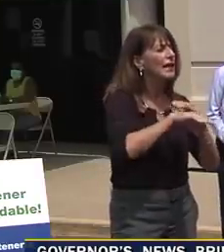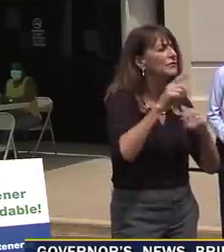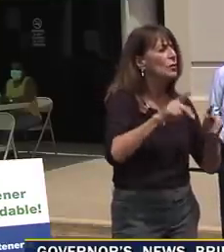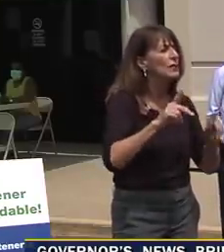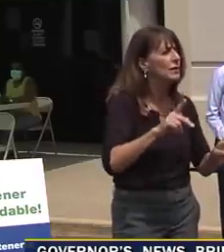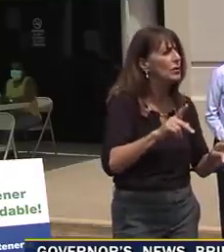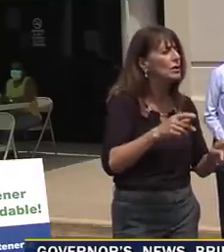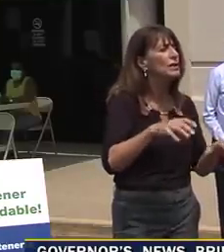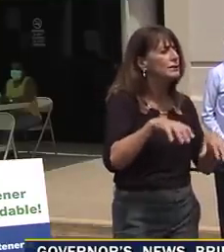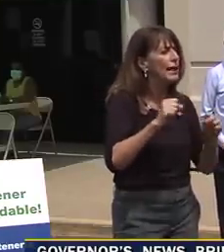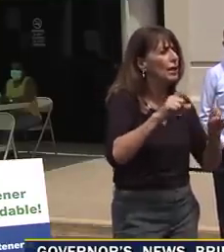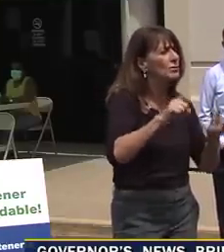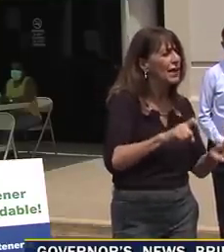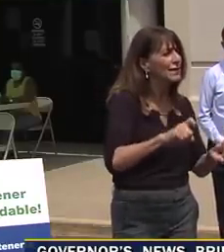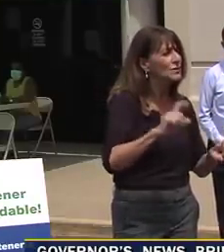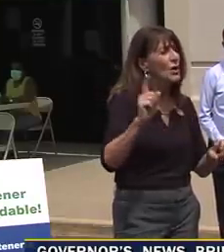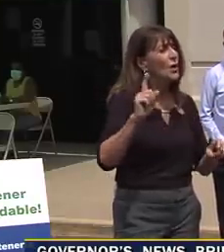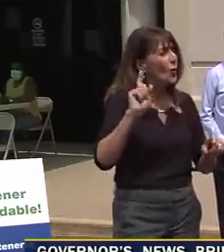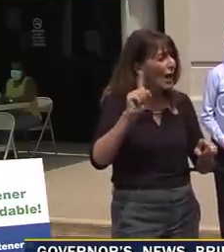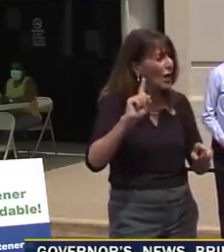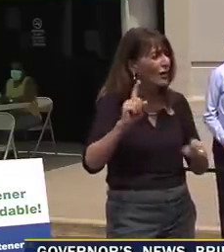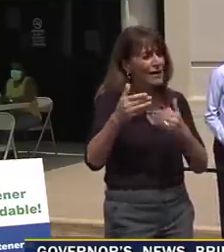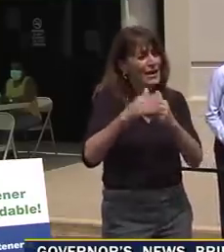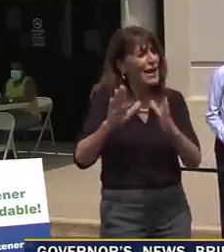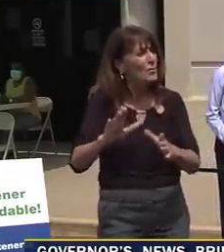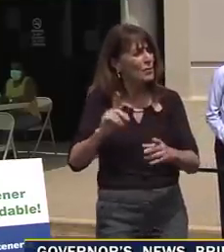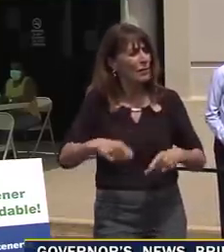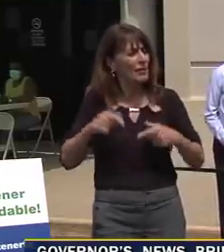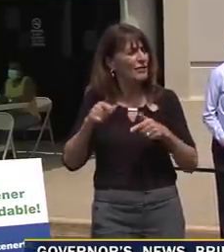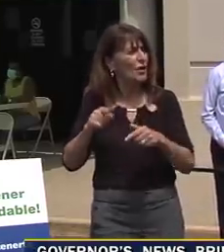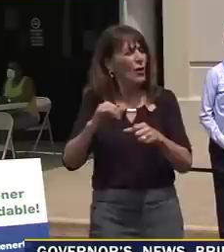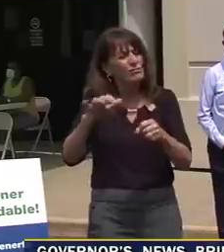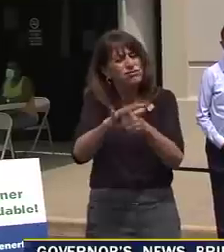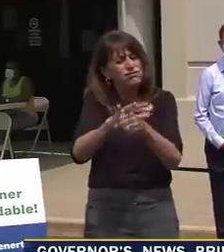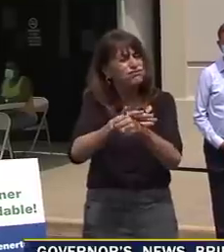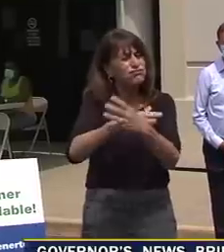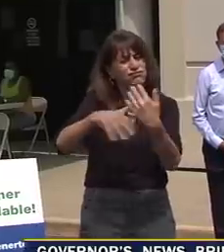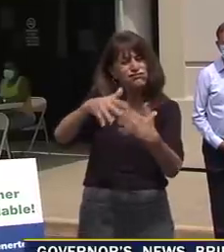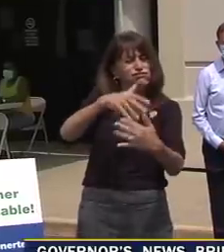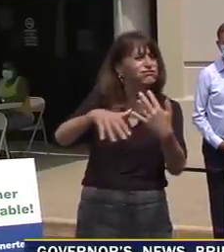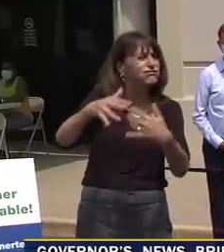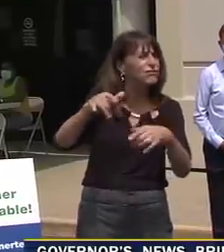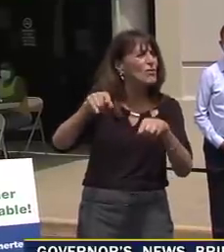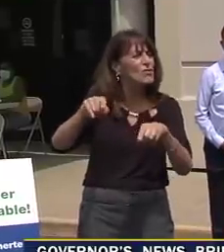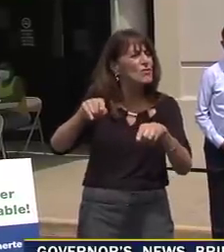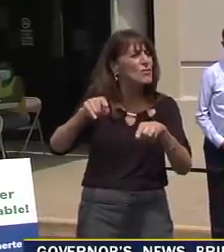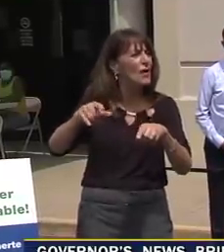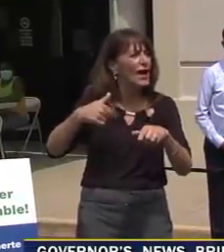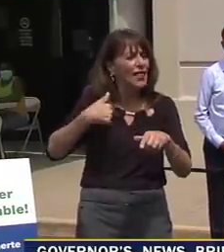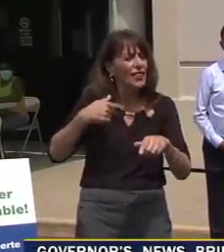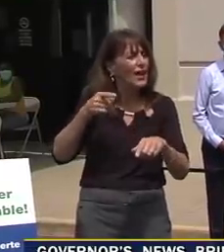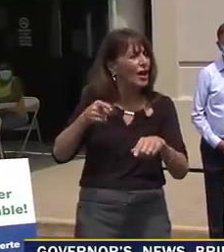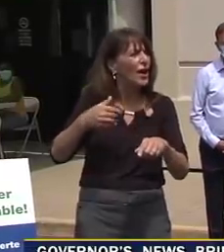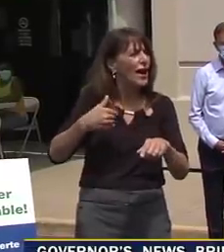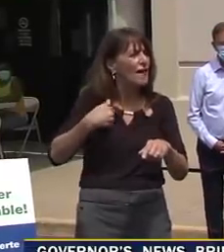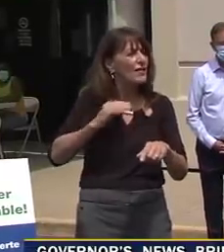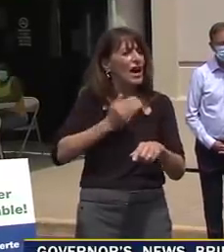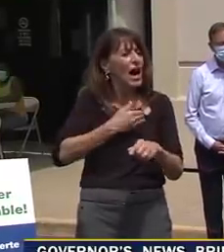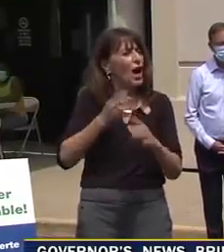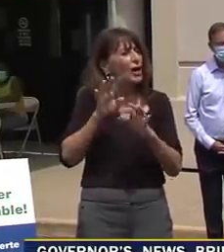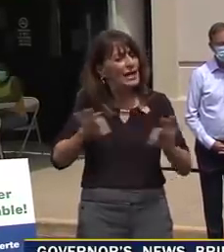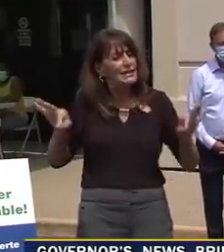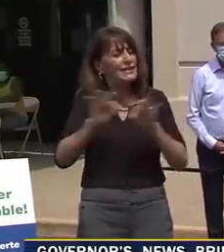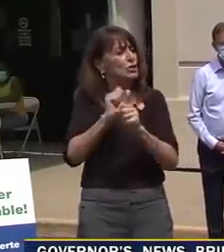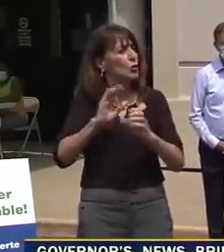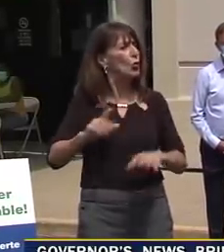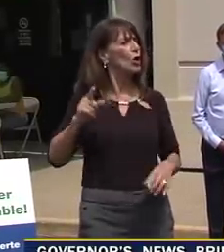in the neighborhoods where people live, densely populated neighborhoods, neighborhoods that house and support our essential